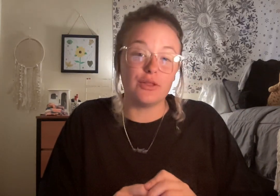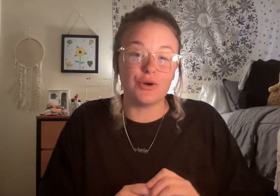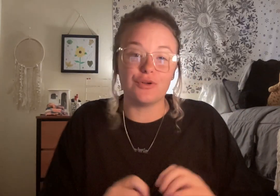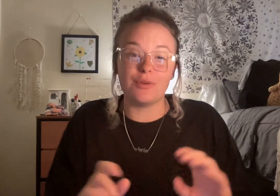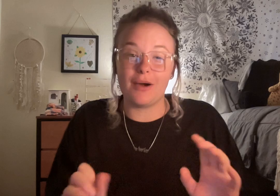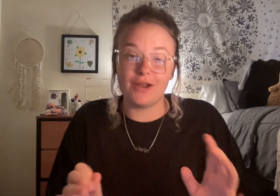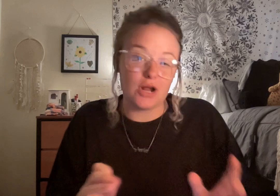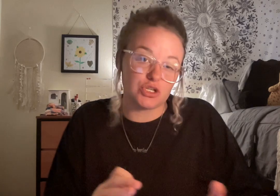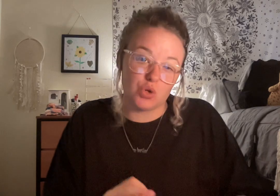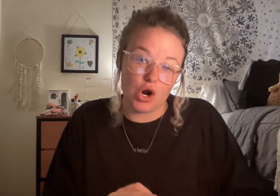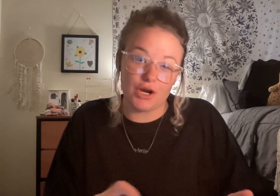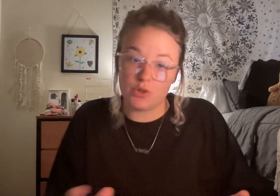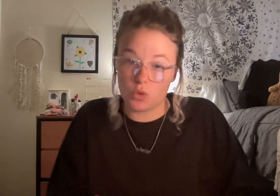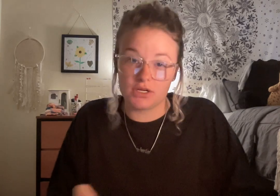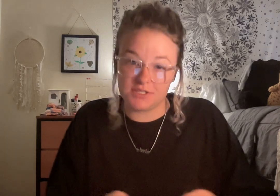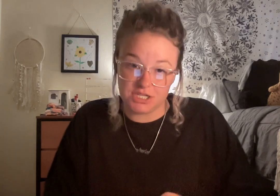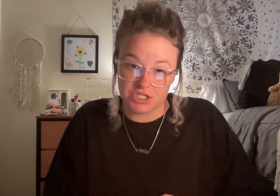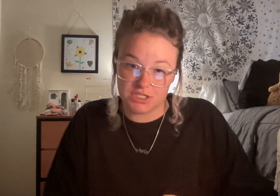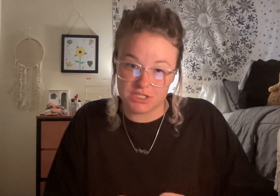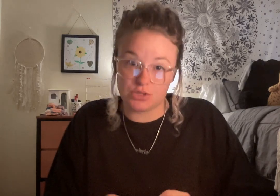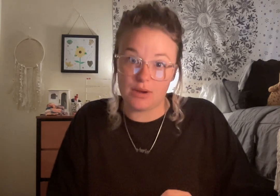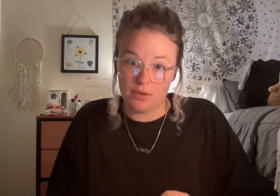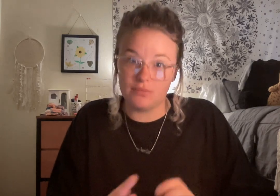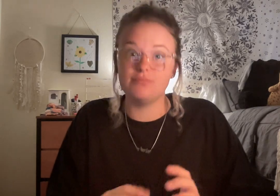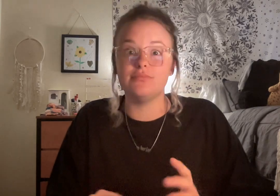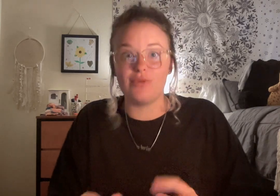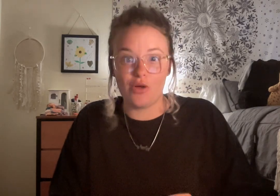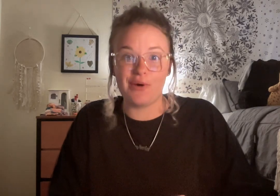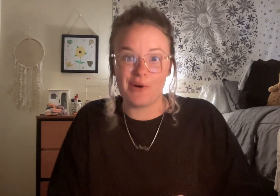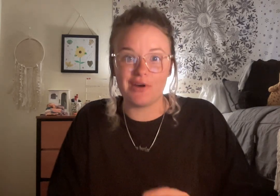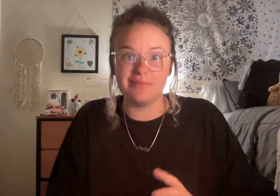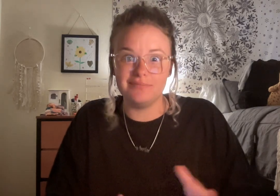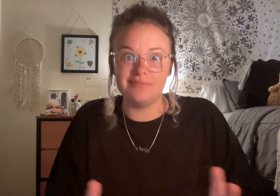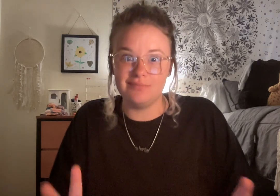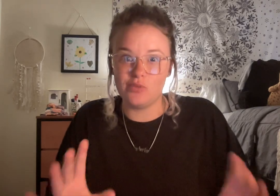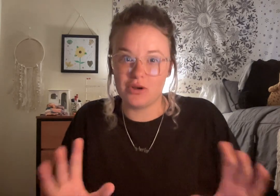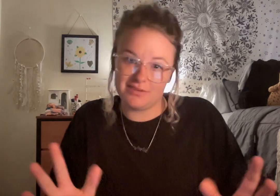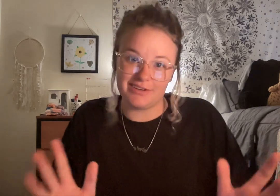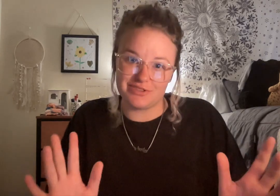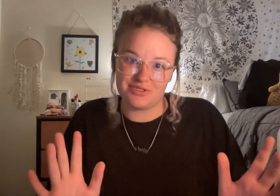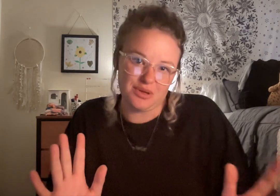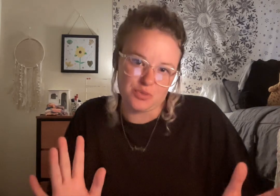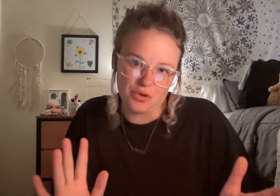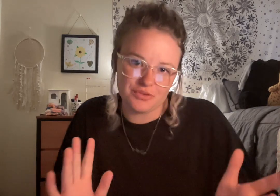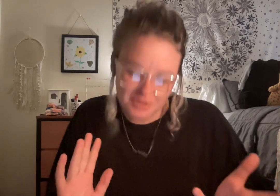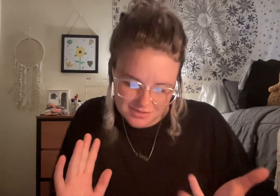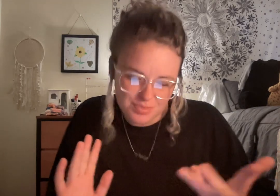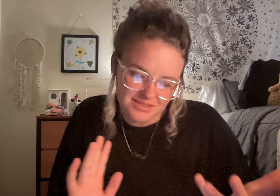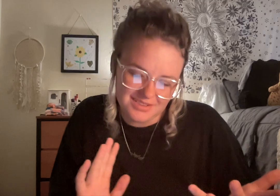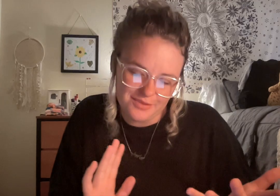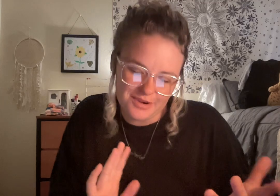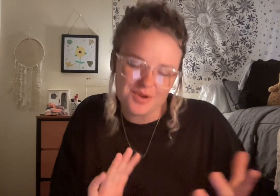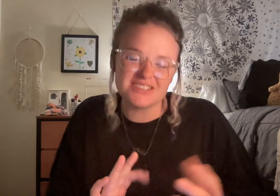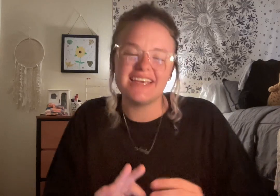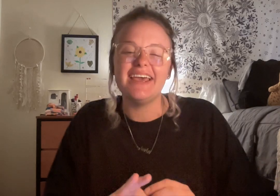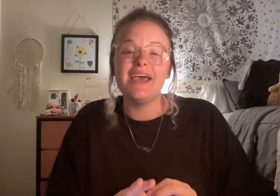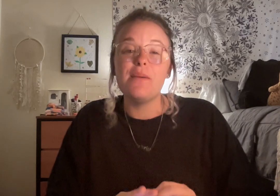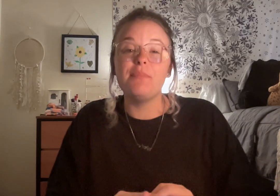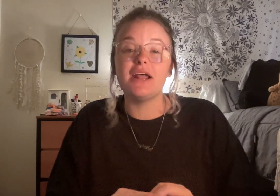learned about international art and the organizations throughout all the art organizations throughout the world. Is basically what it was. But I